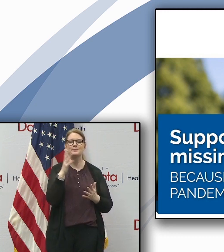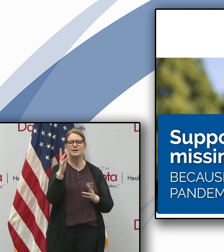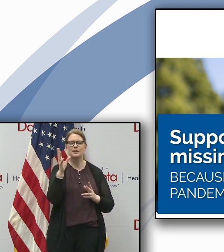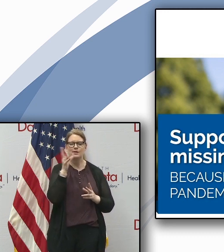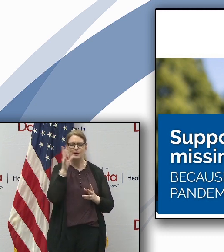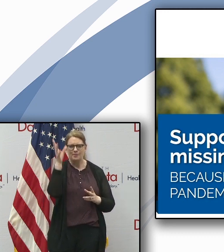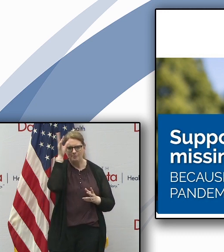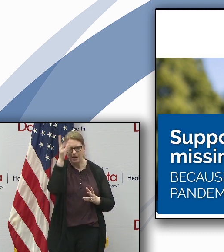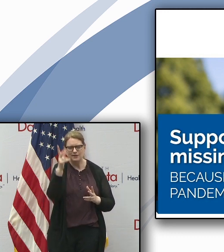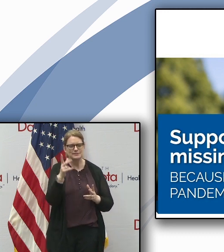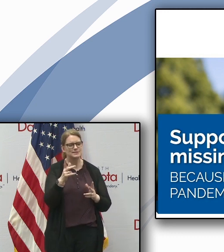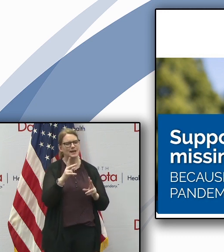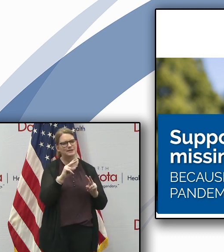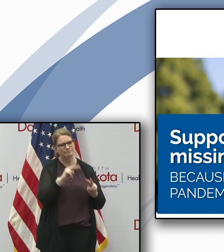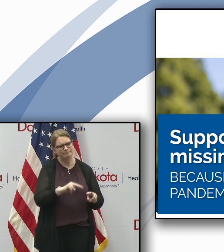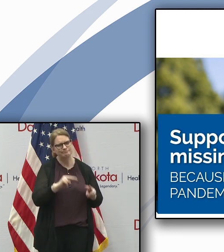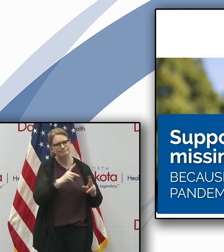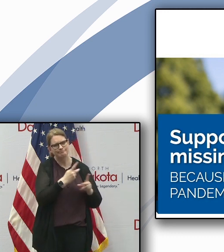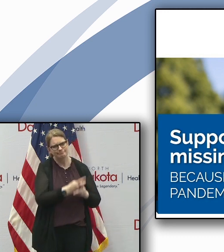especially. And so again, at our